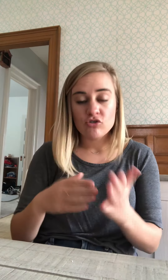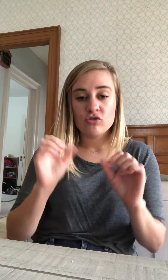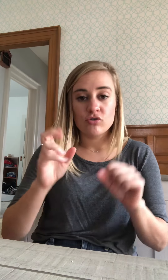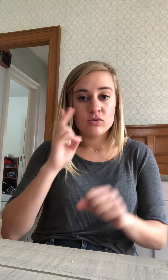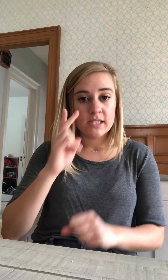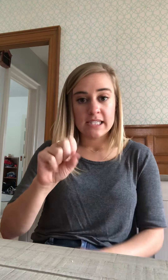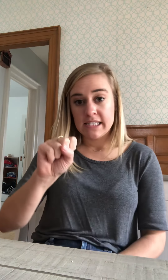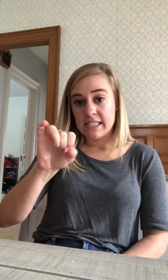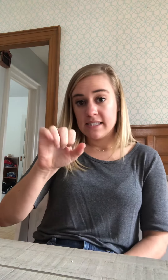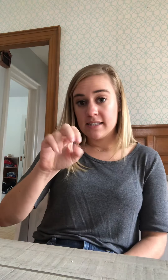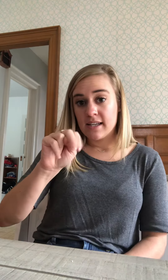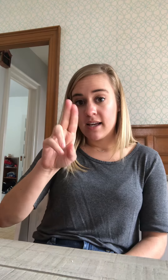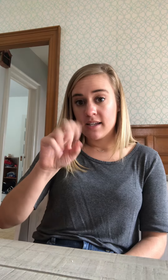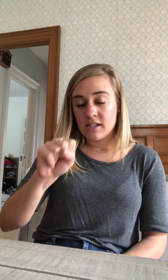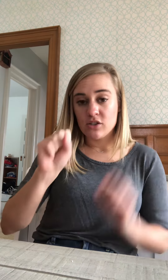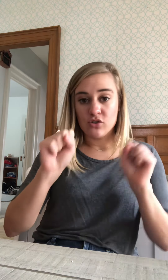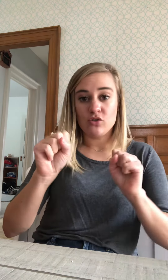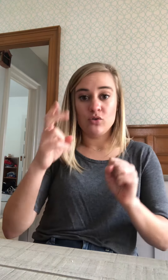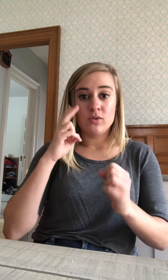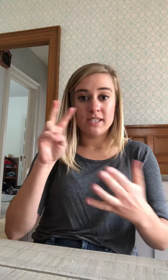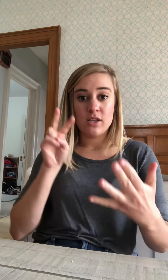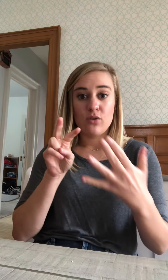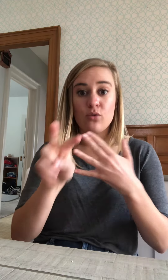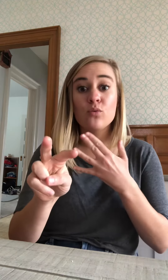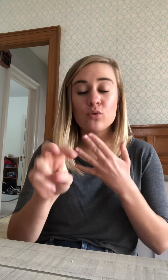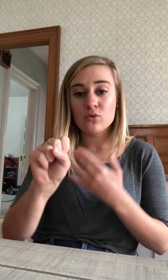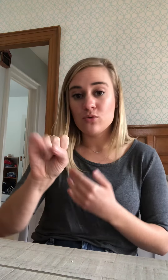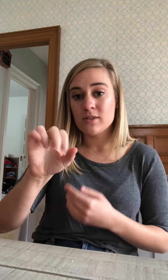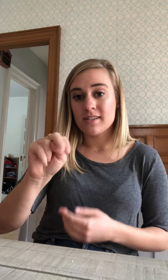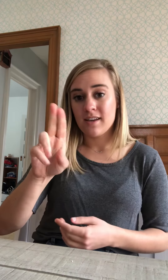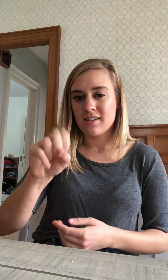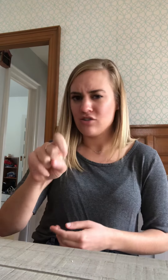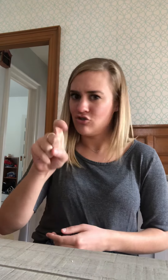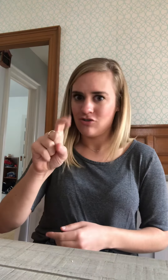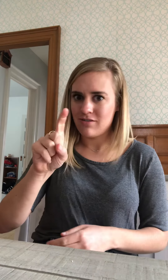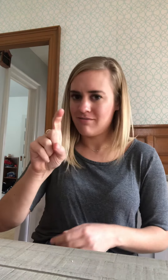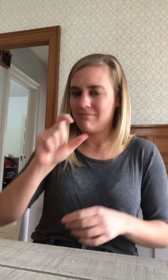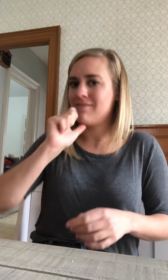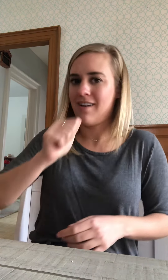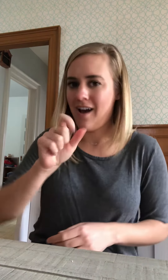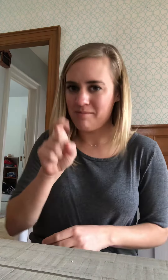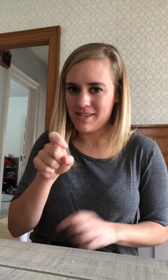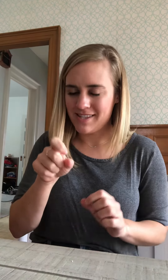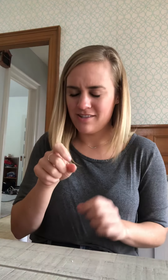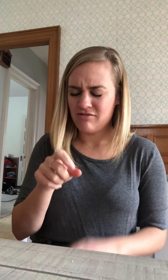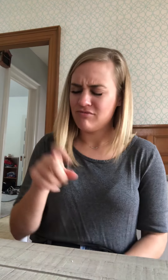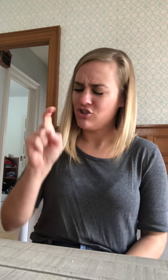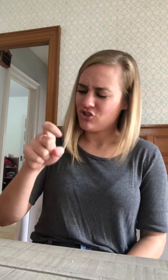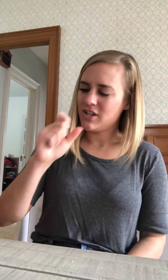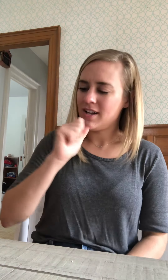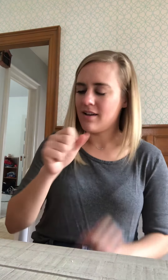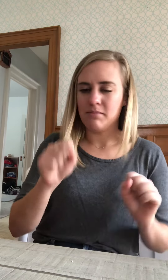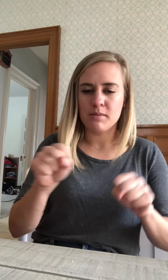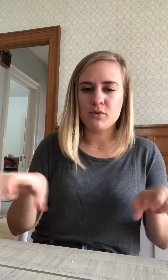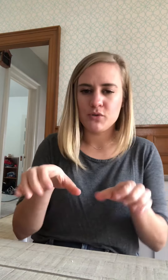look into the sinuses. You shouldn't be able to look into the sinuses from this image. So all of these are comminuted fractures, multiple